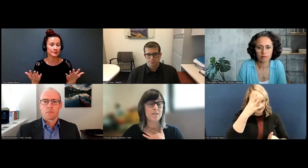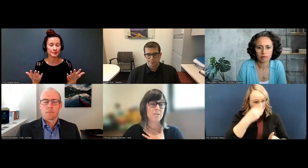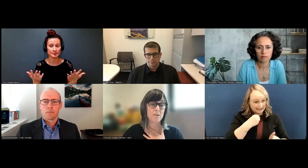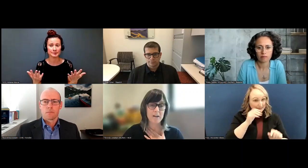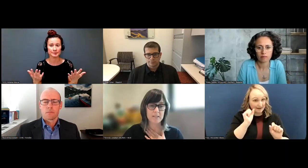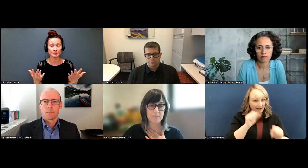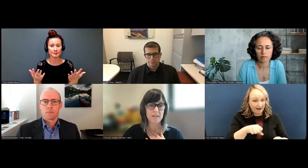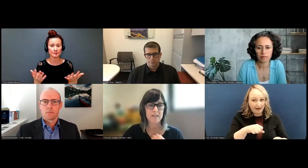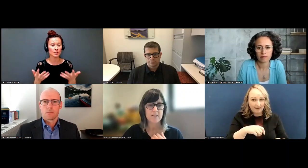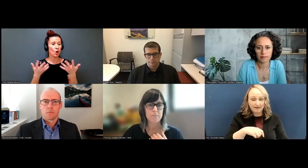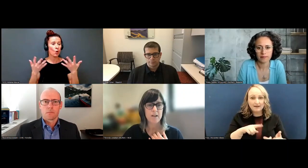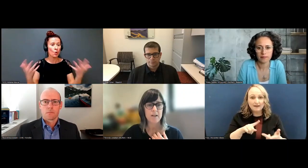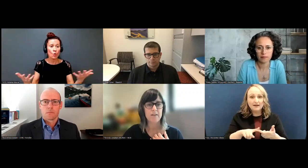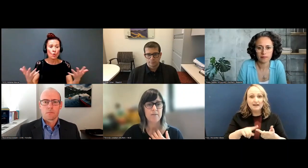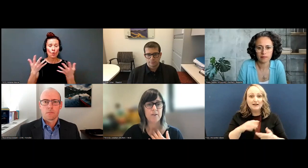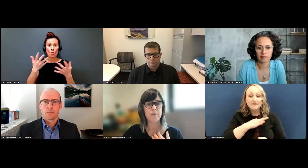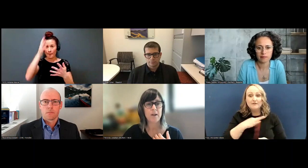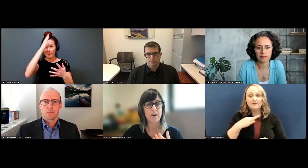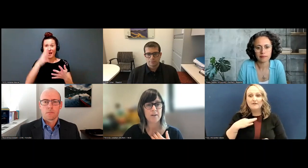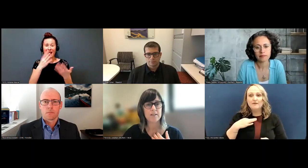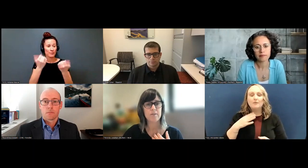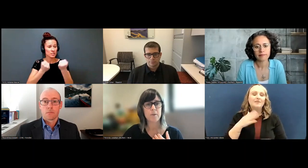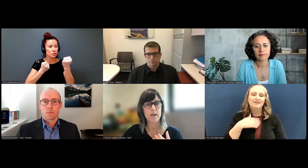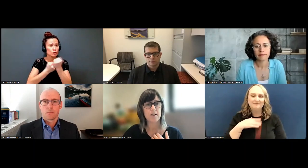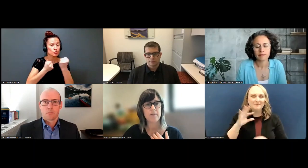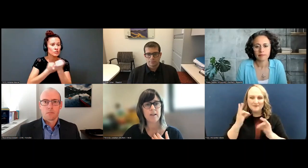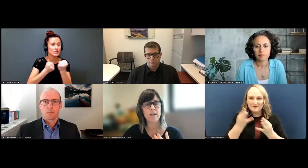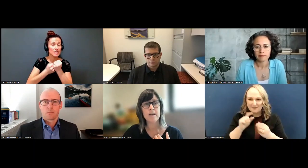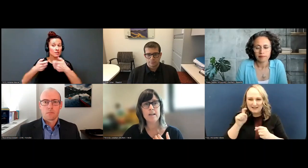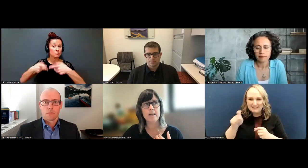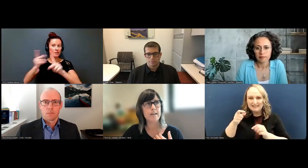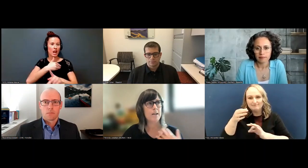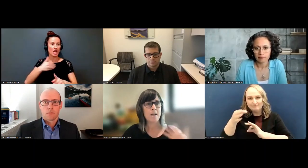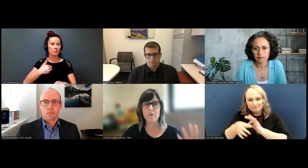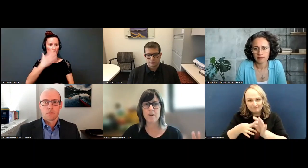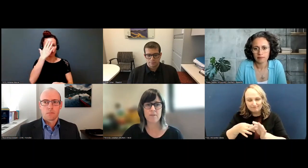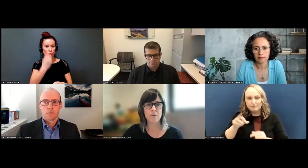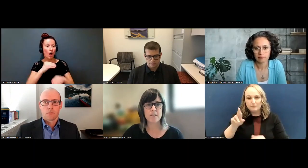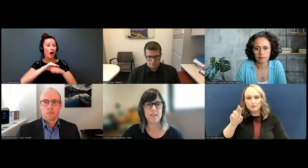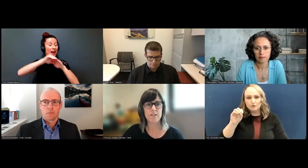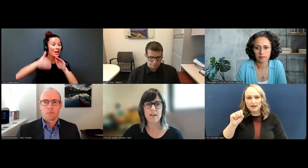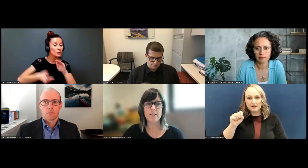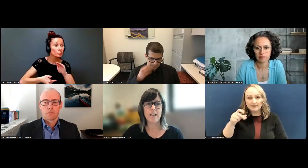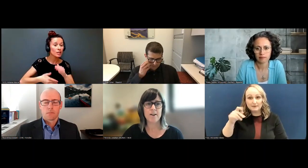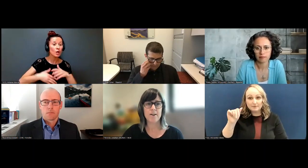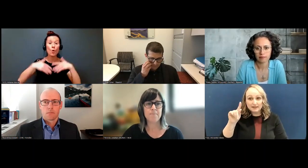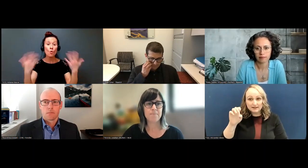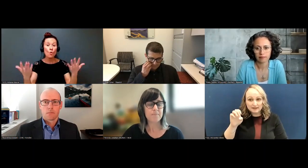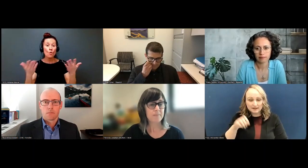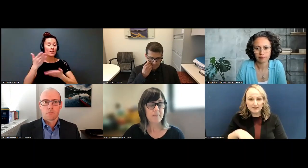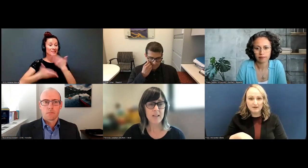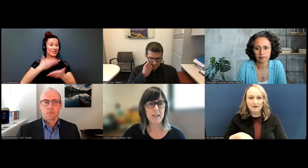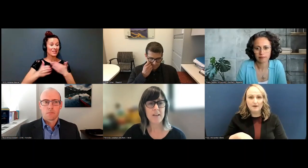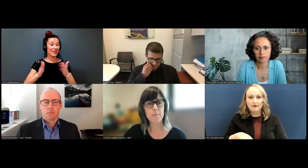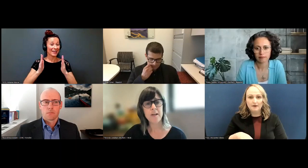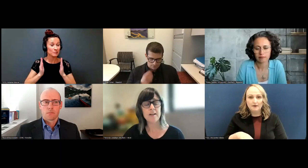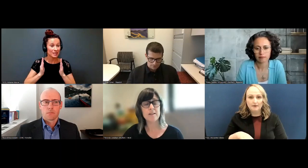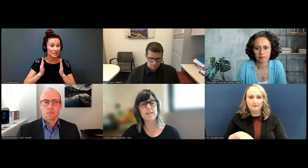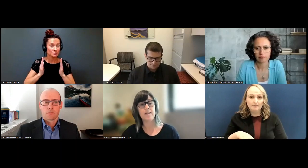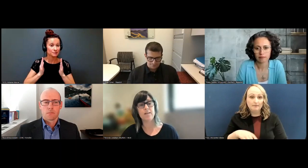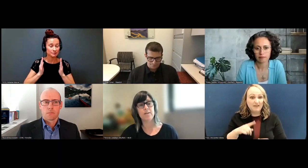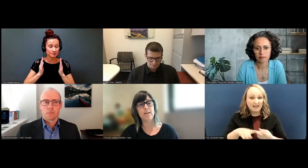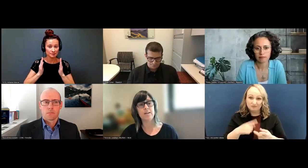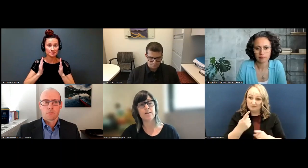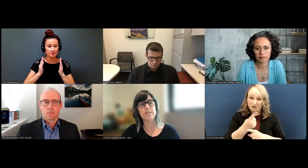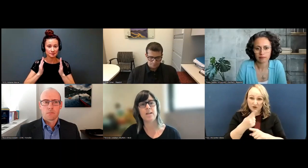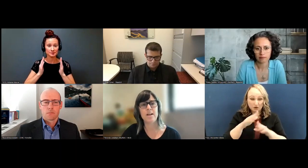families also need respite. That's a break for parents from caregiving. And we, of course, need childcare like everybody else